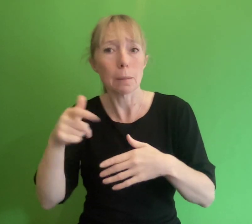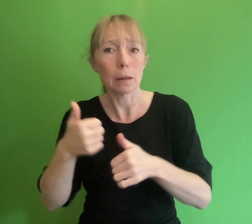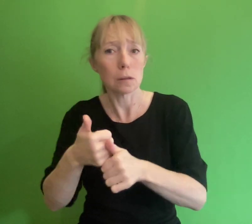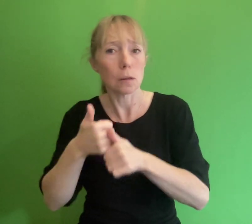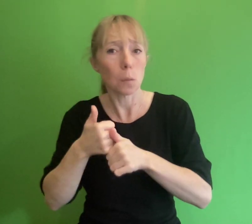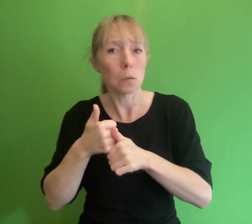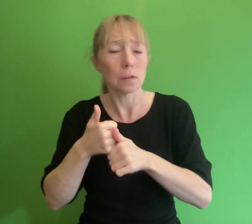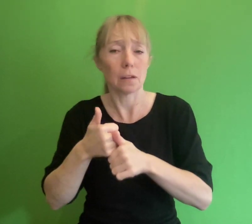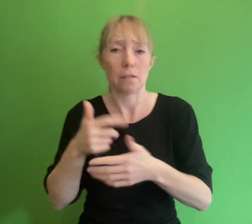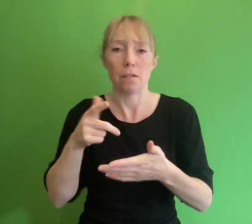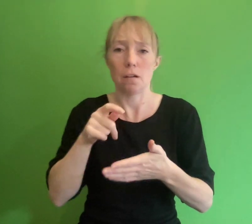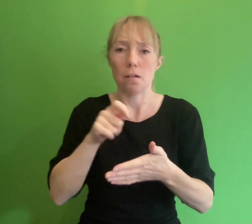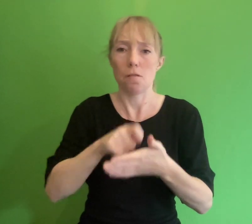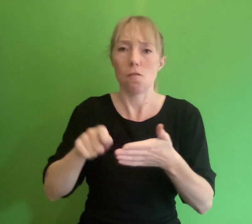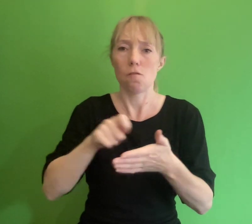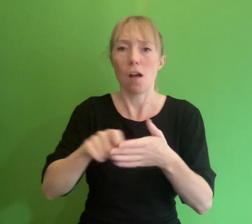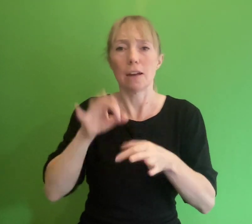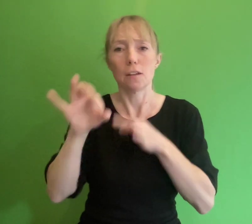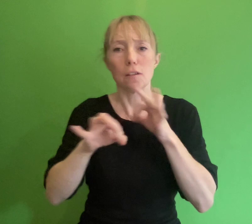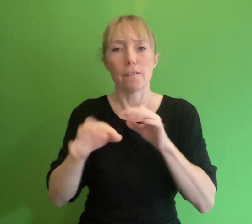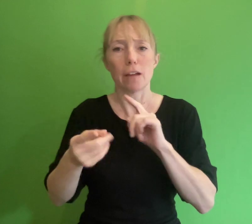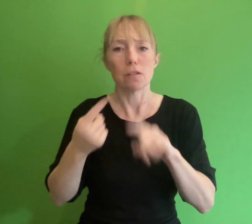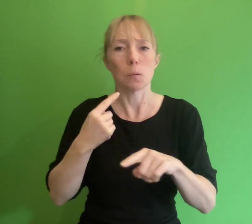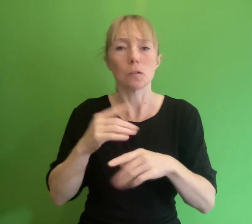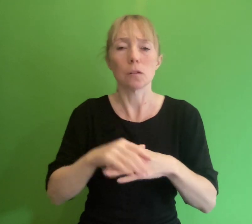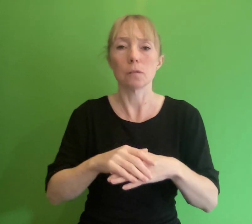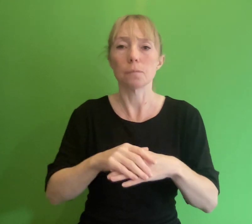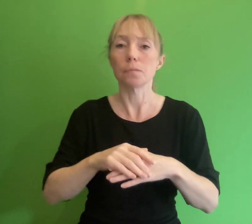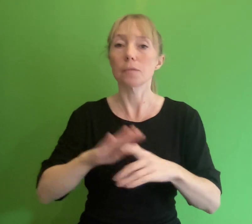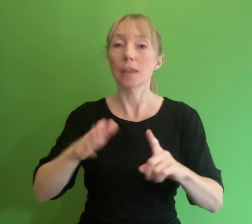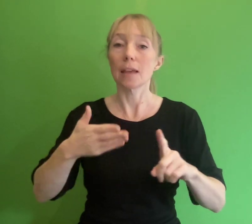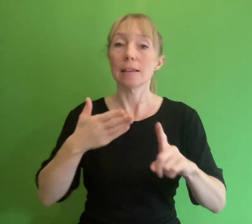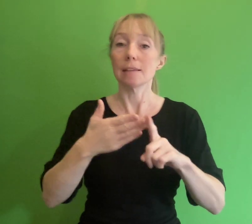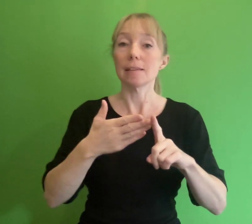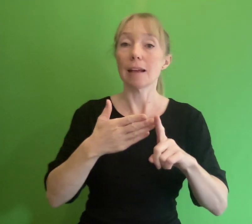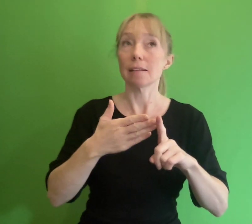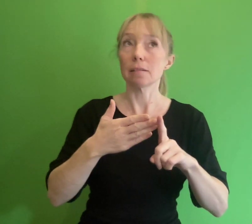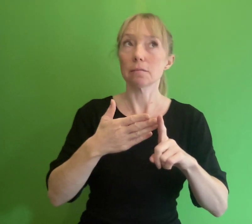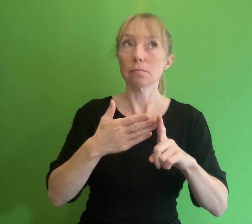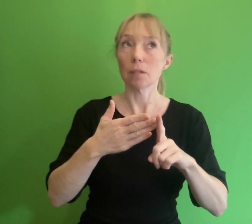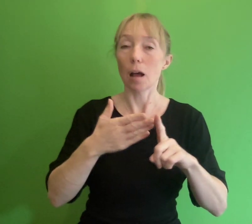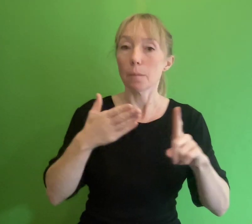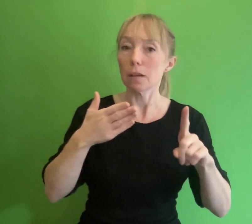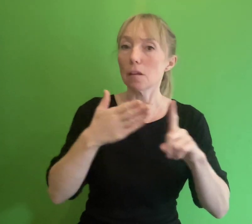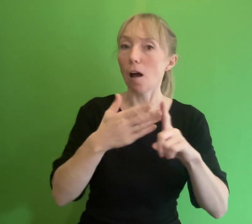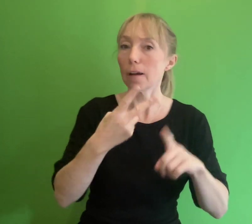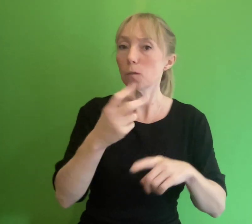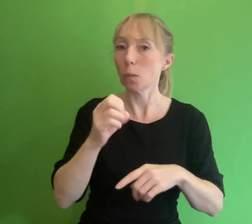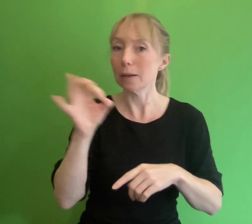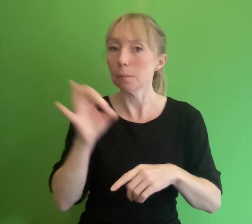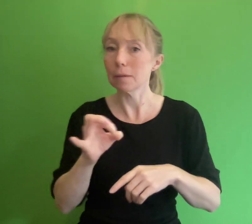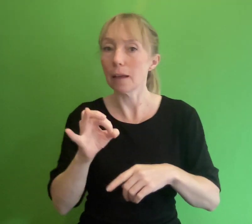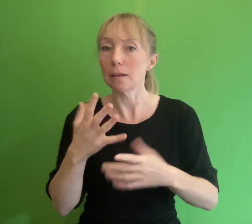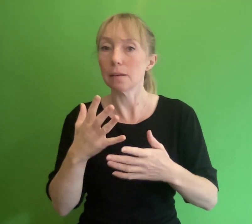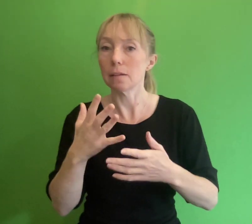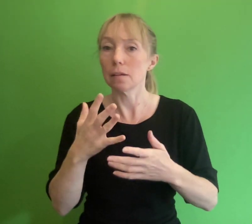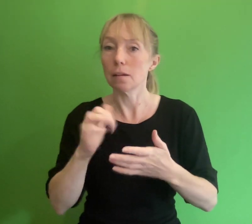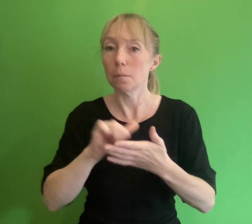respondent. Setting a target of 20% of published writers and literature sector employees being deaf